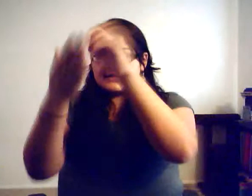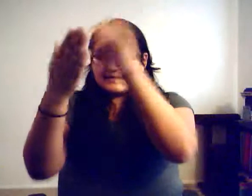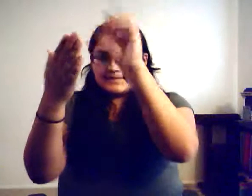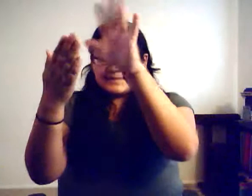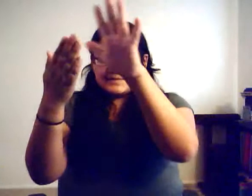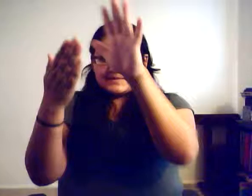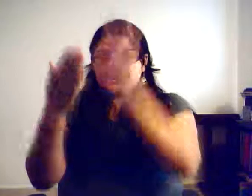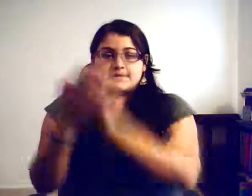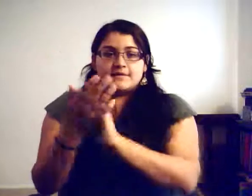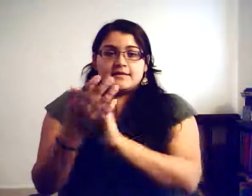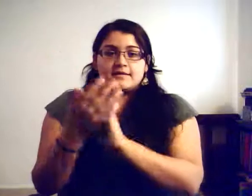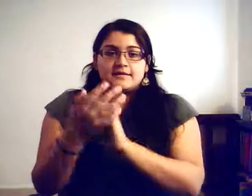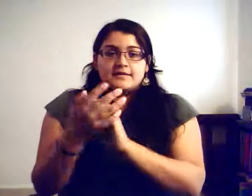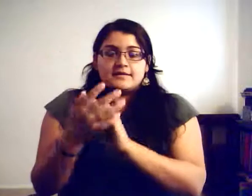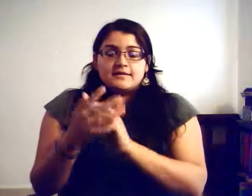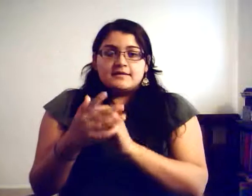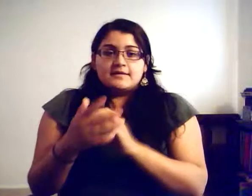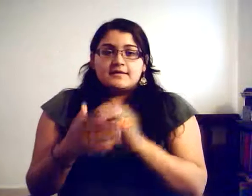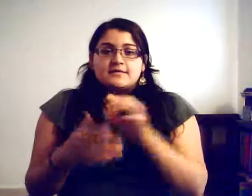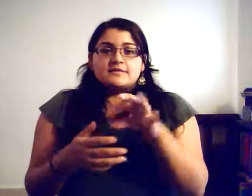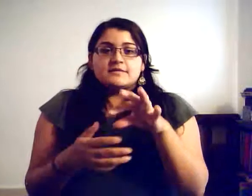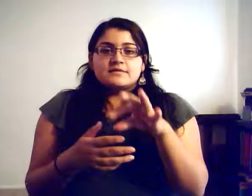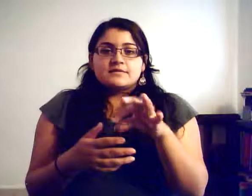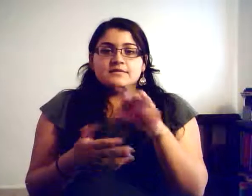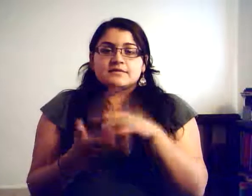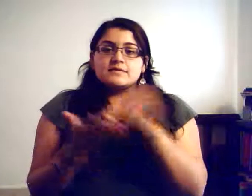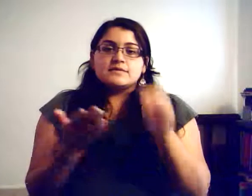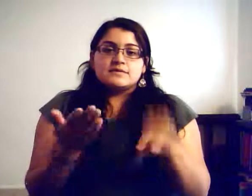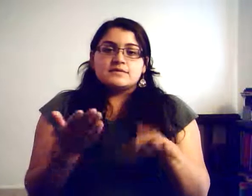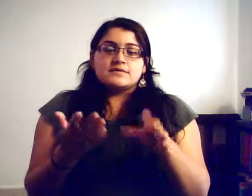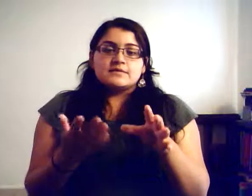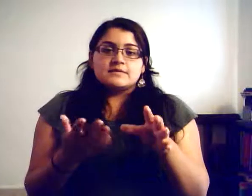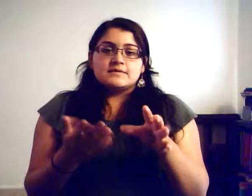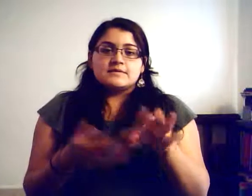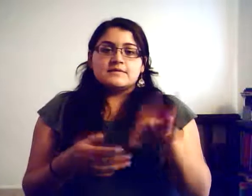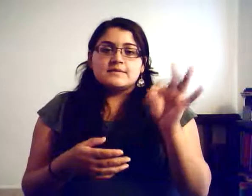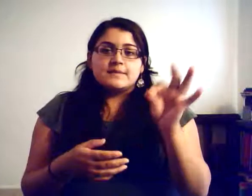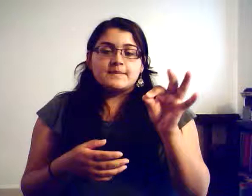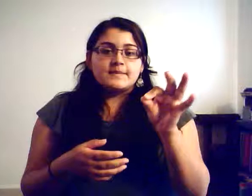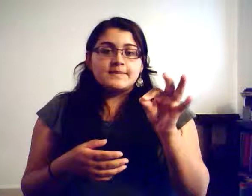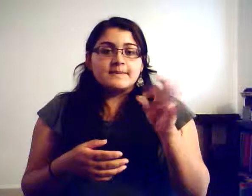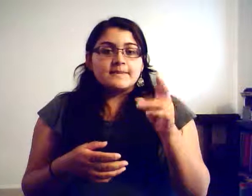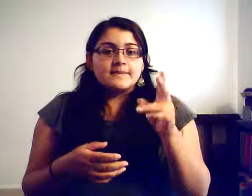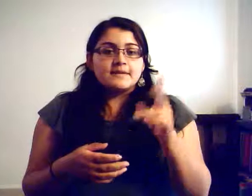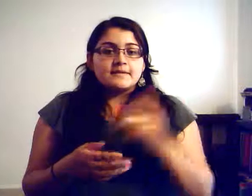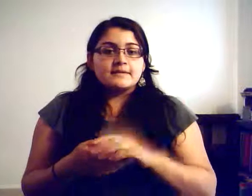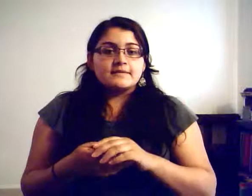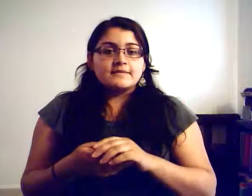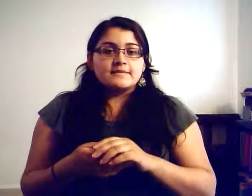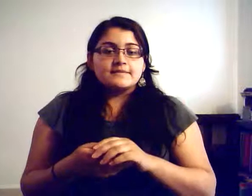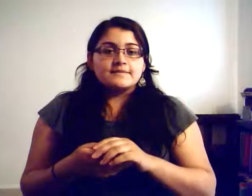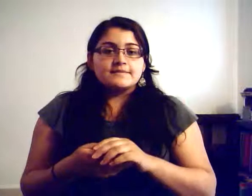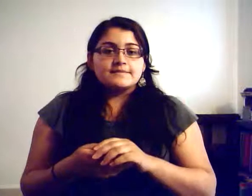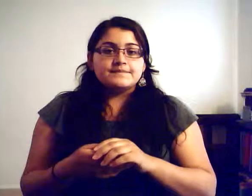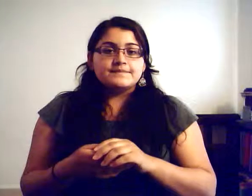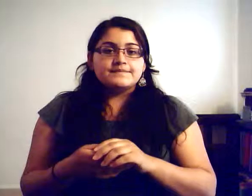the activity that I just described really involves a lot of skill. I mean, you know, we're teaching students how to find and write main